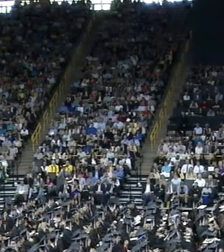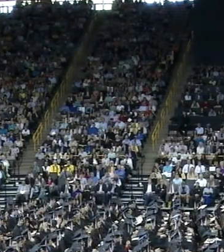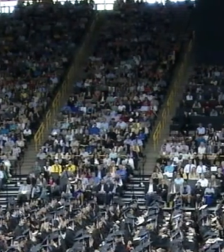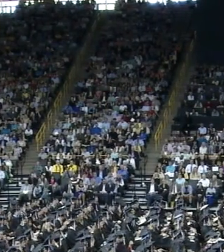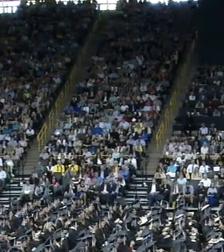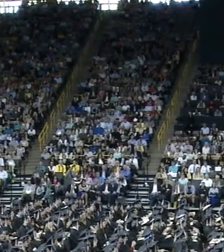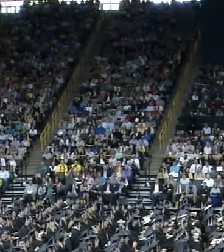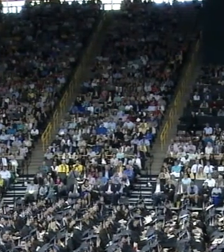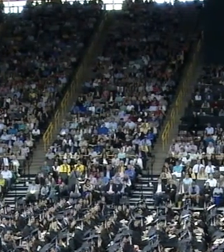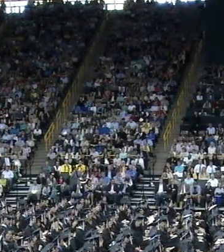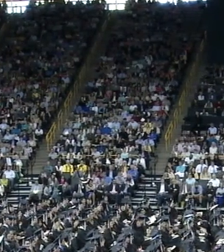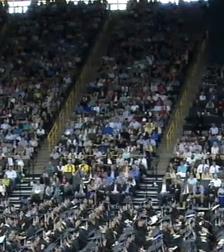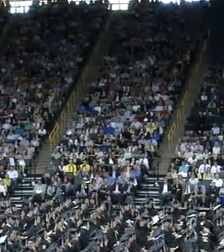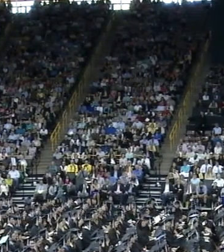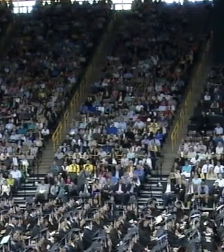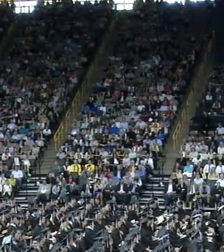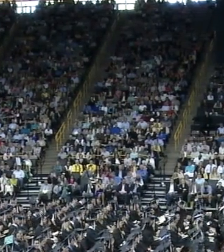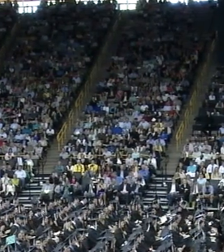Hashtag, some for 5 years.